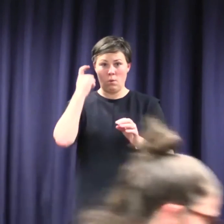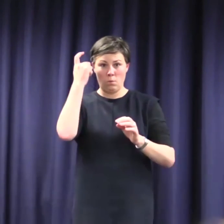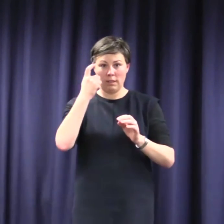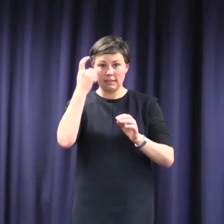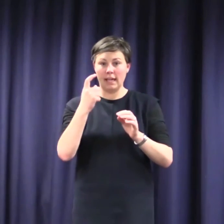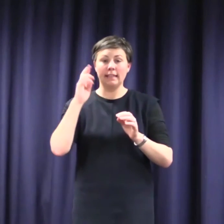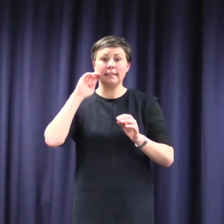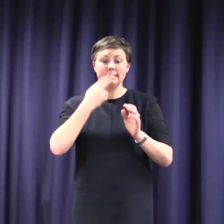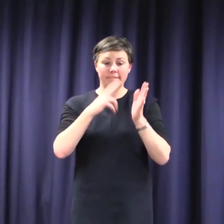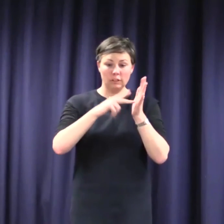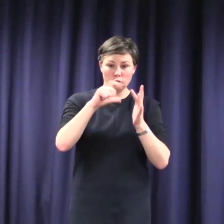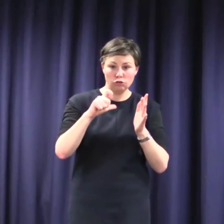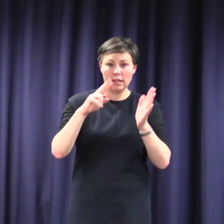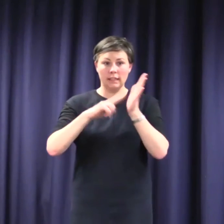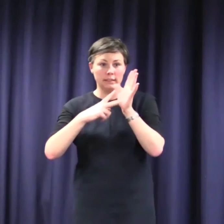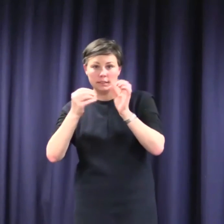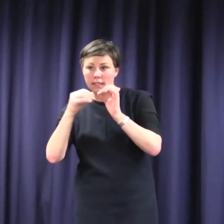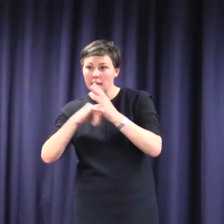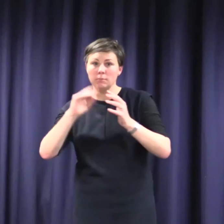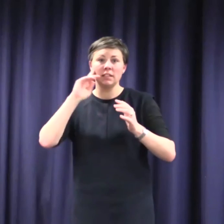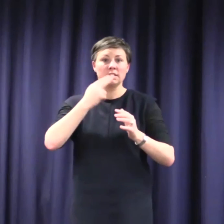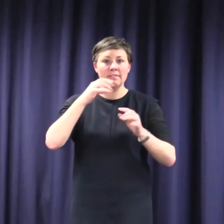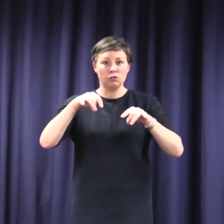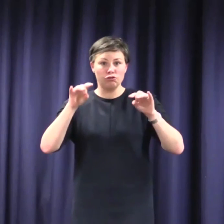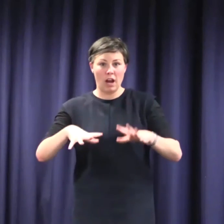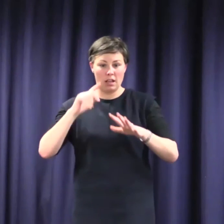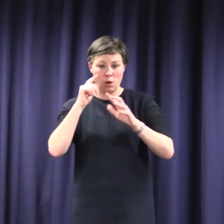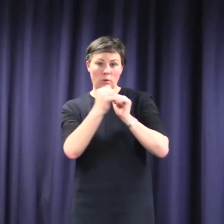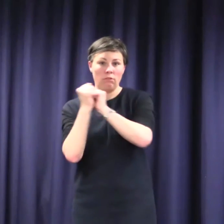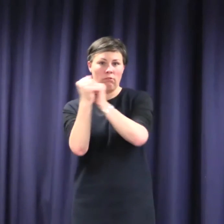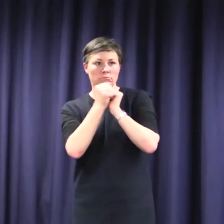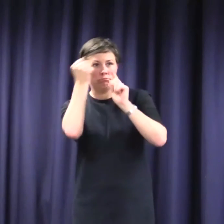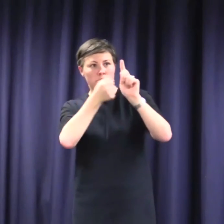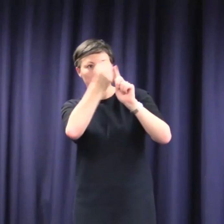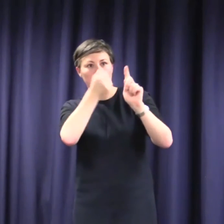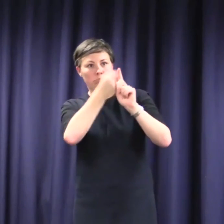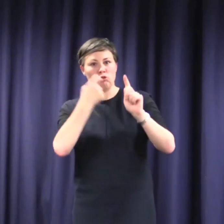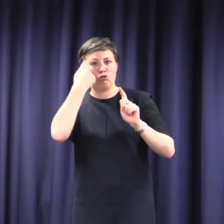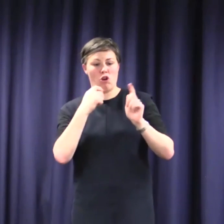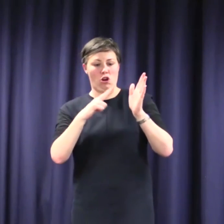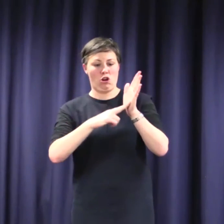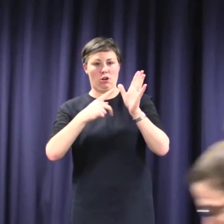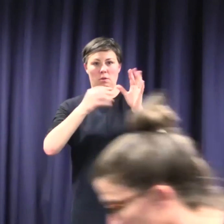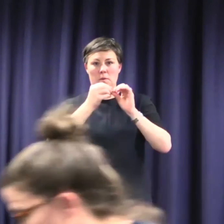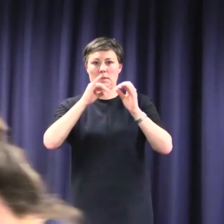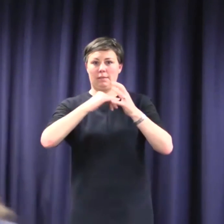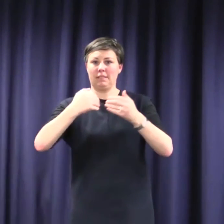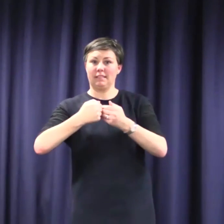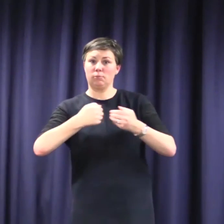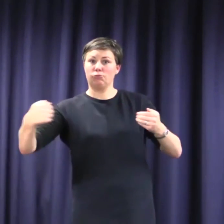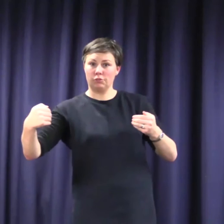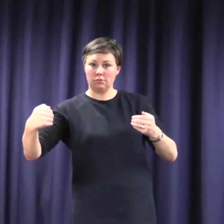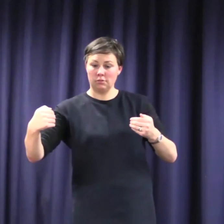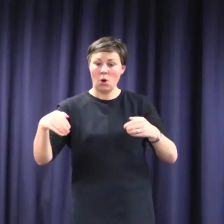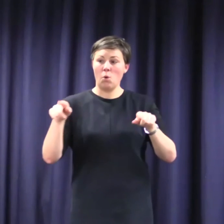next 6 months to lobby DSS to keep NABS separate from the NDIS. And just a comment,